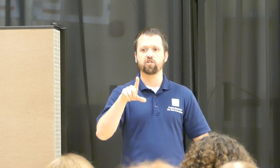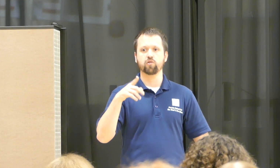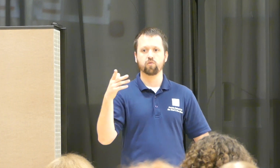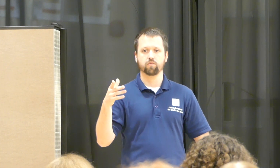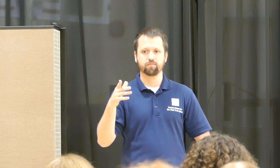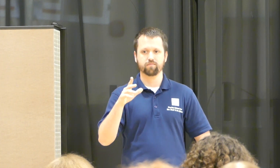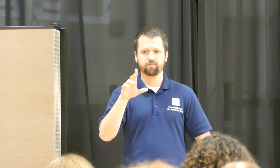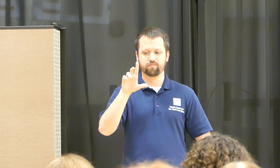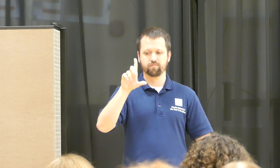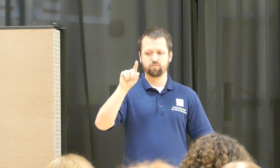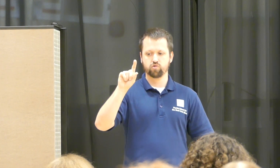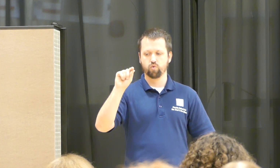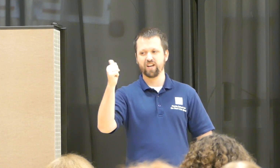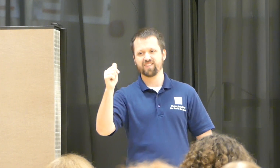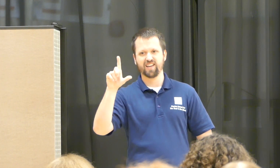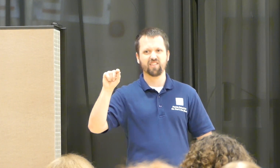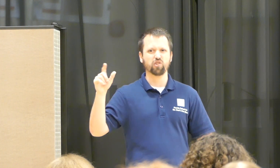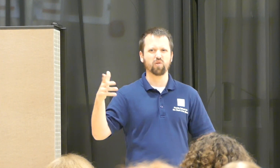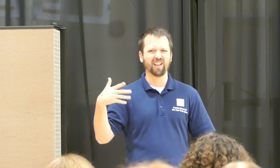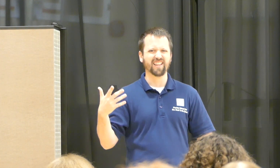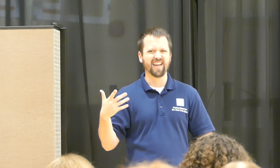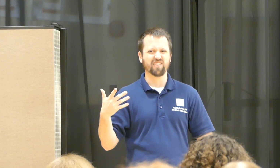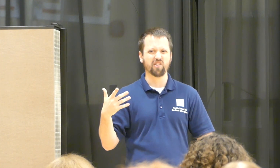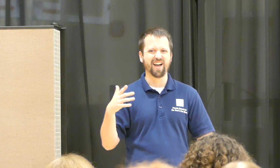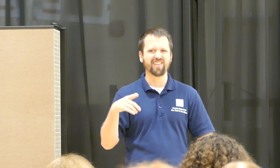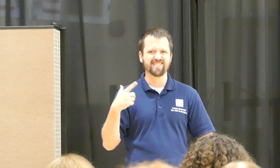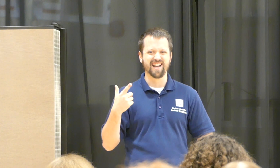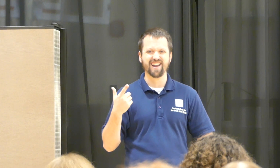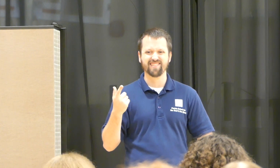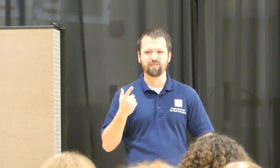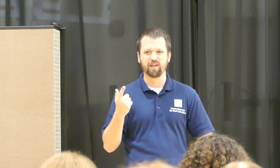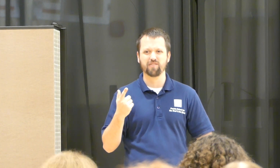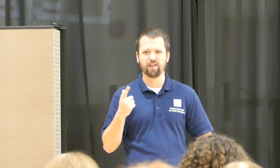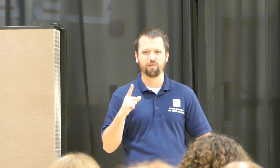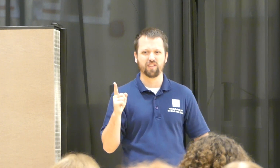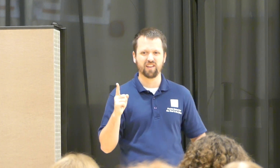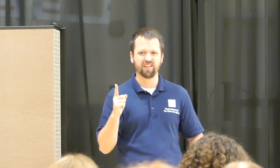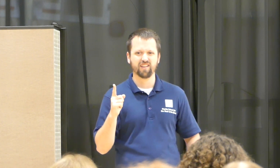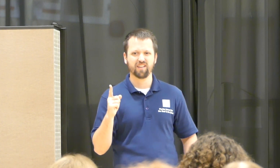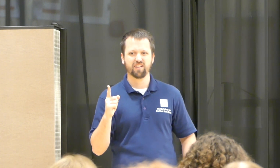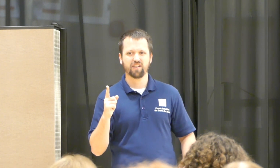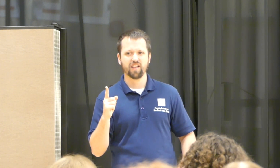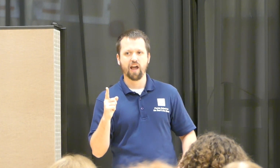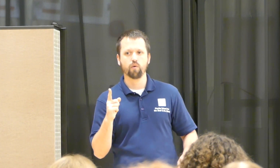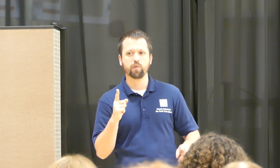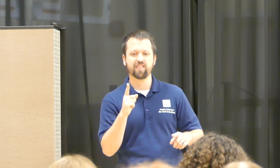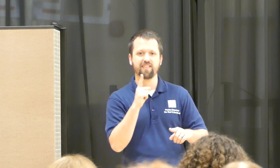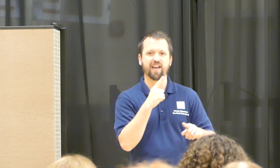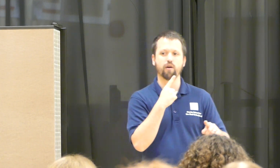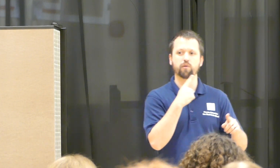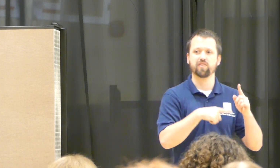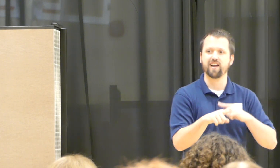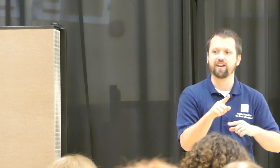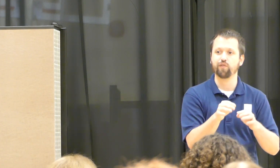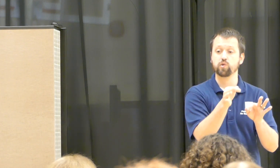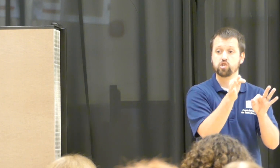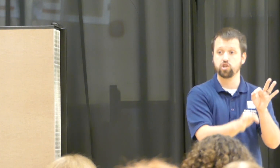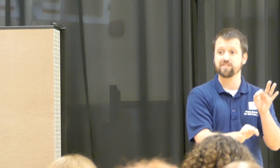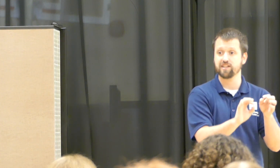Out every day. 2010. They'll do it like that. So how they sign it is sometimes different than how we would say, how we would sign it if it was just a I'm